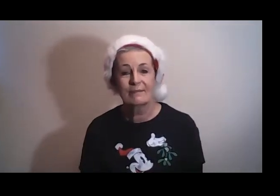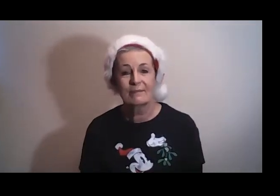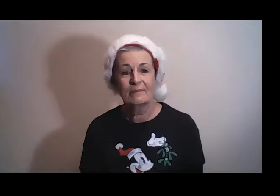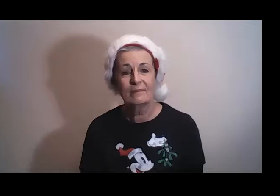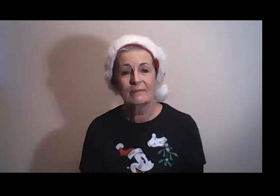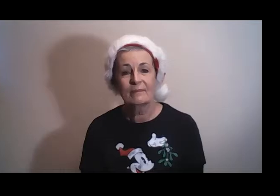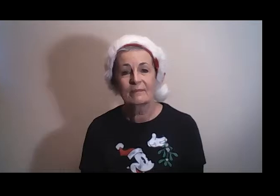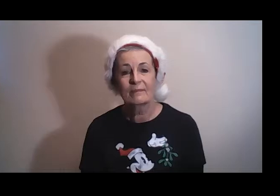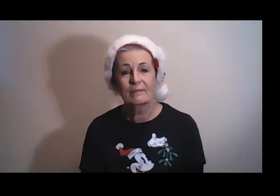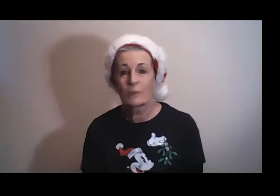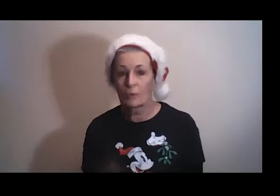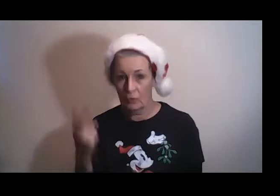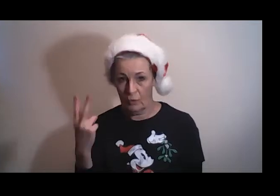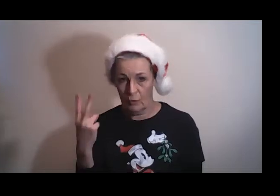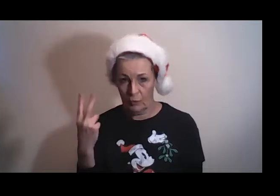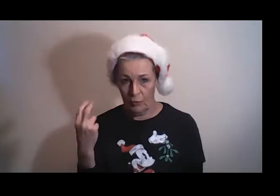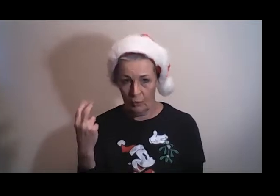I'll do 2 more.